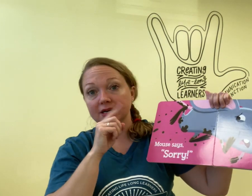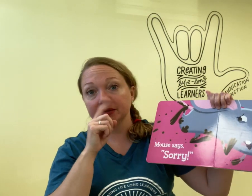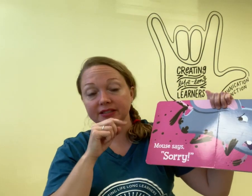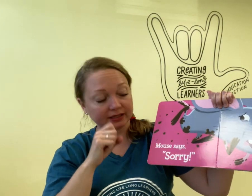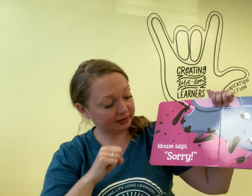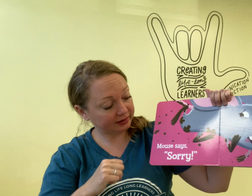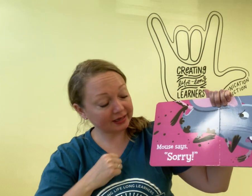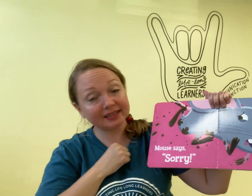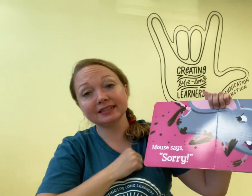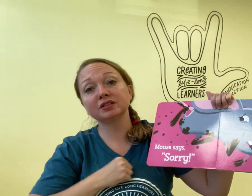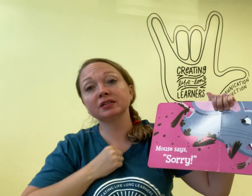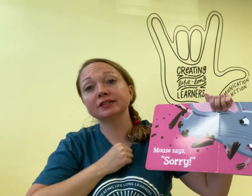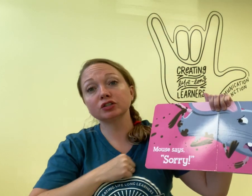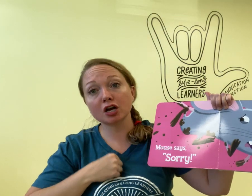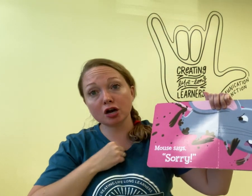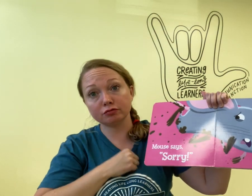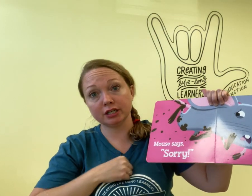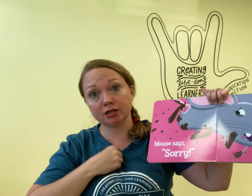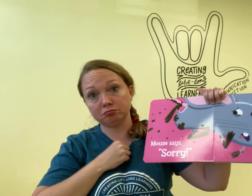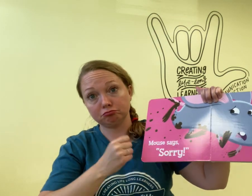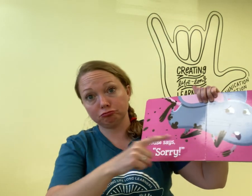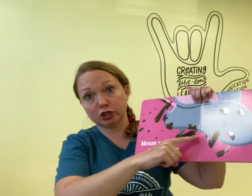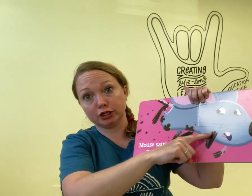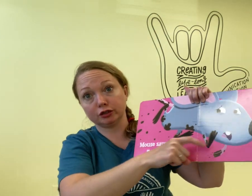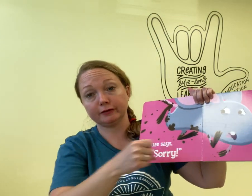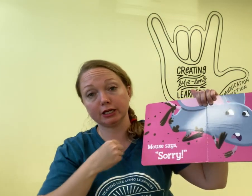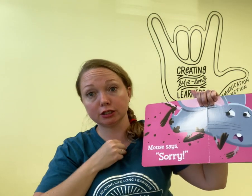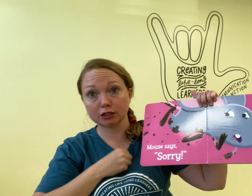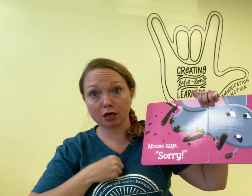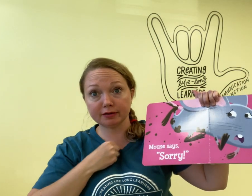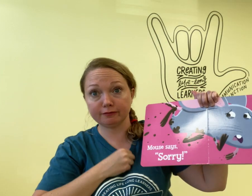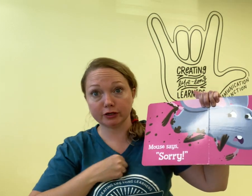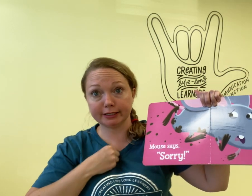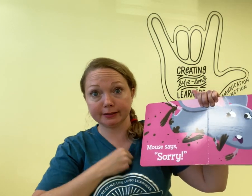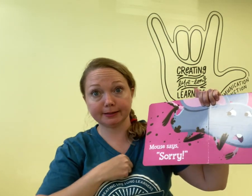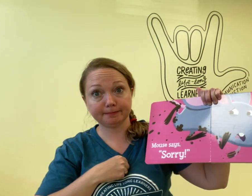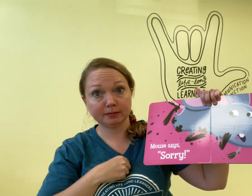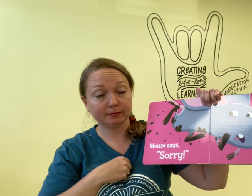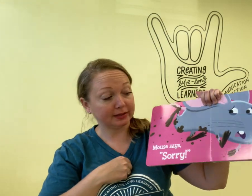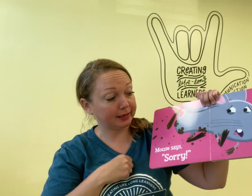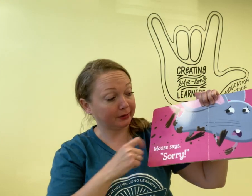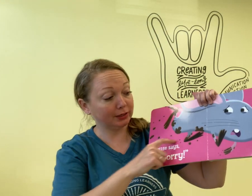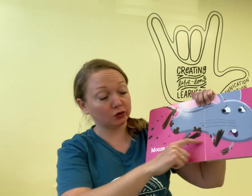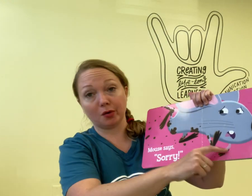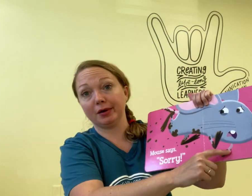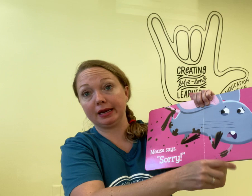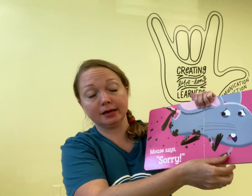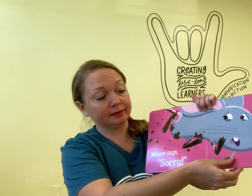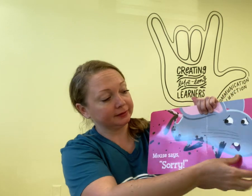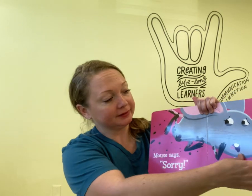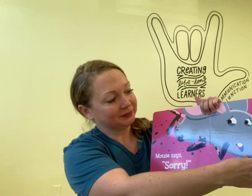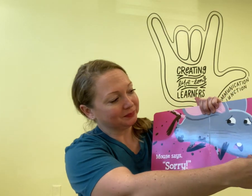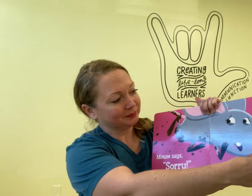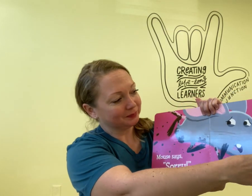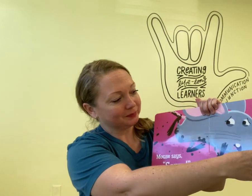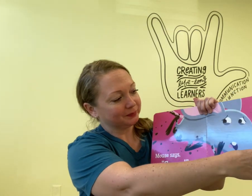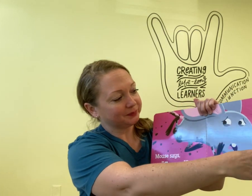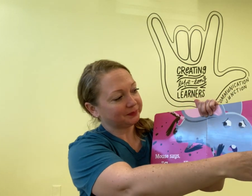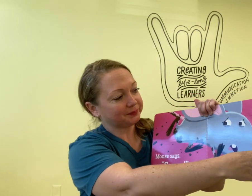Mouse says sorry. Look at his face. Sorry, friends. Now he's all muddy.